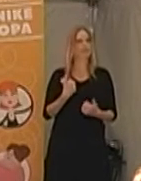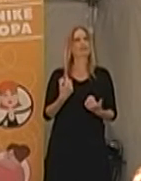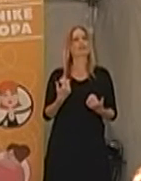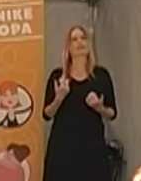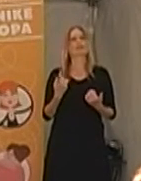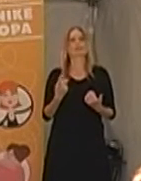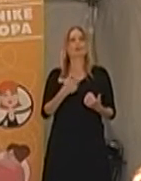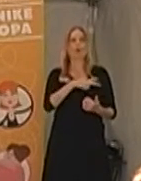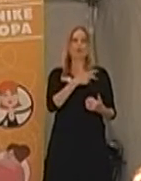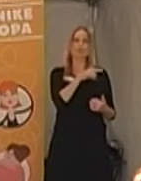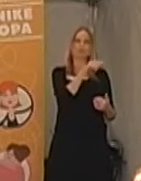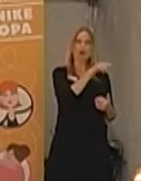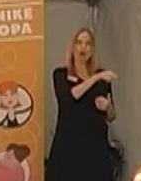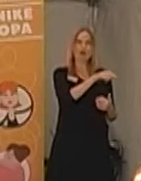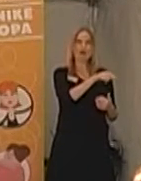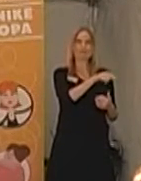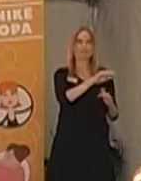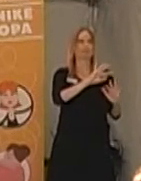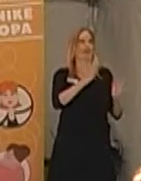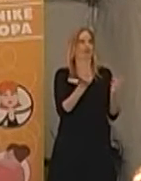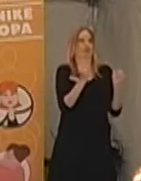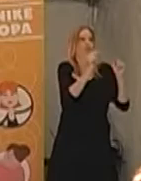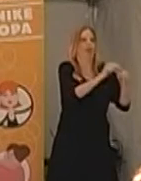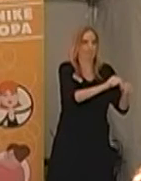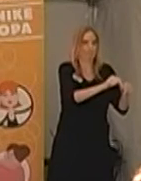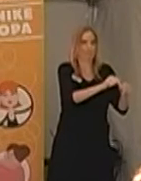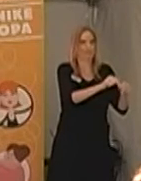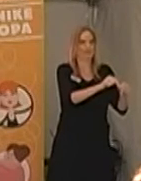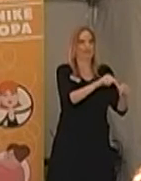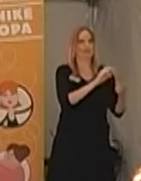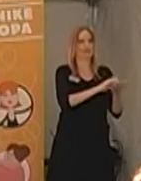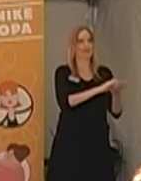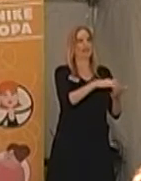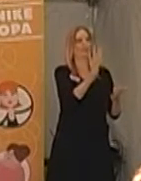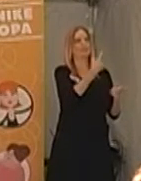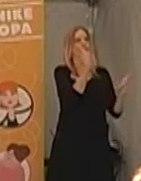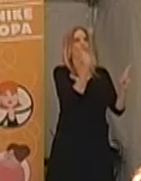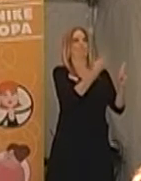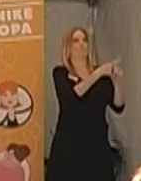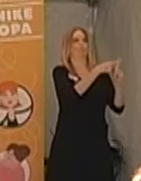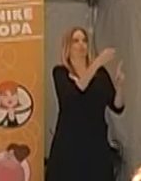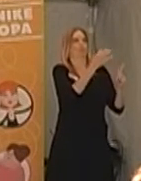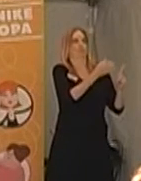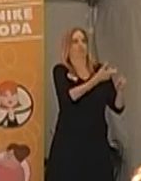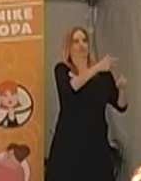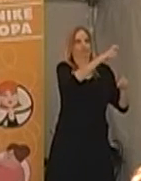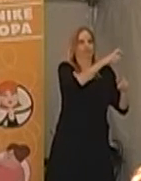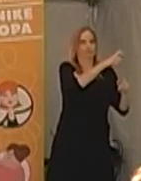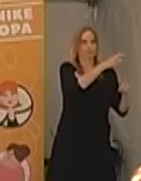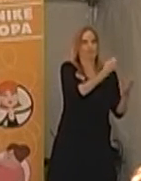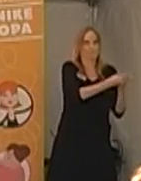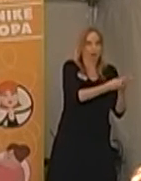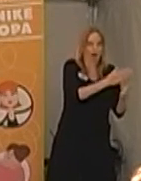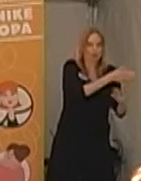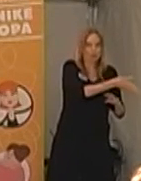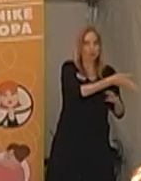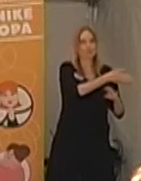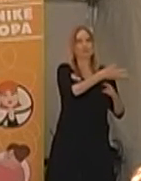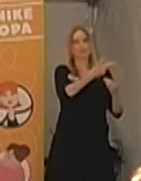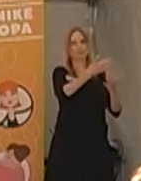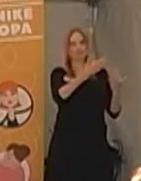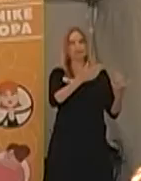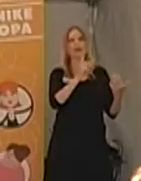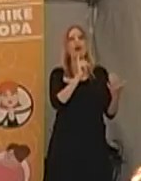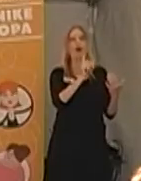like Denmark, as I did, and suddenly it's 50% plus taxes, but I was constantly being told, look at all these services you